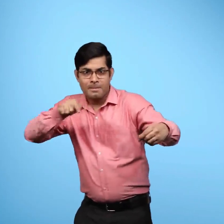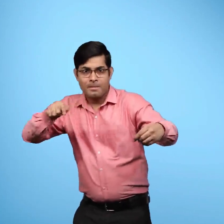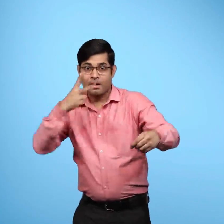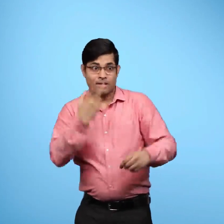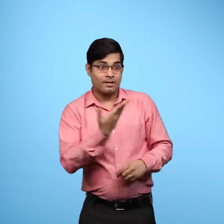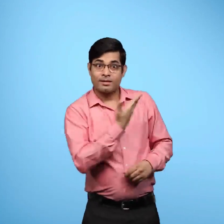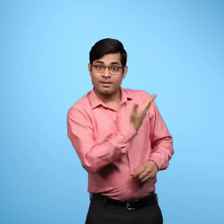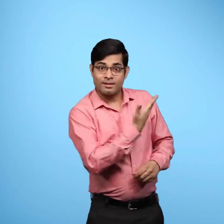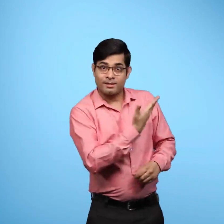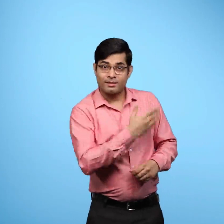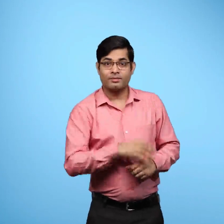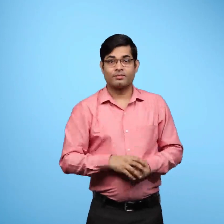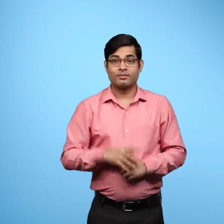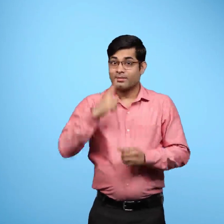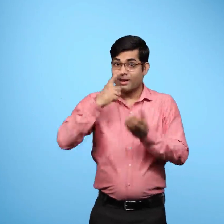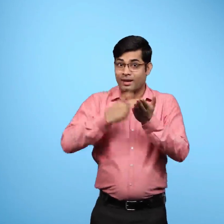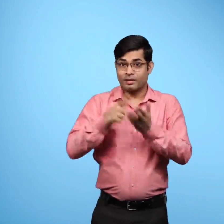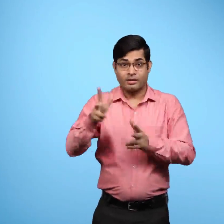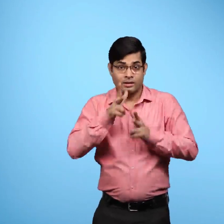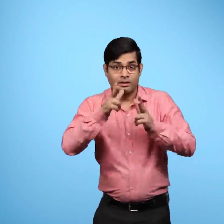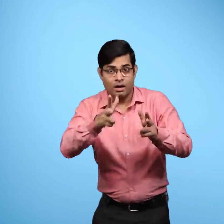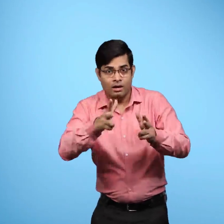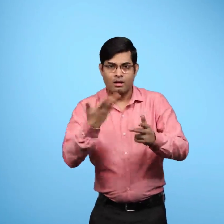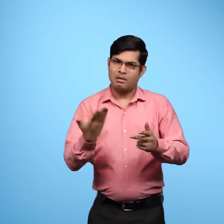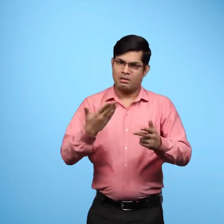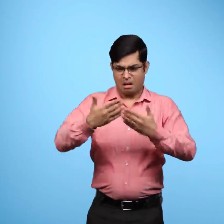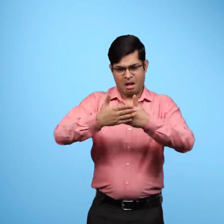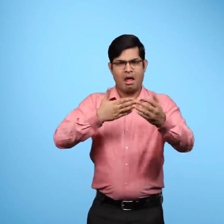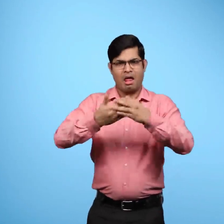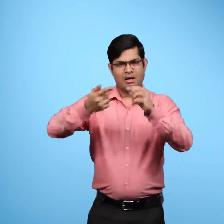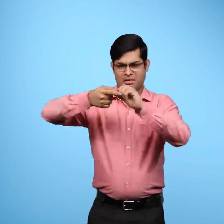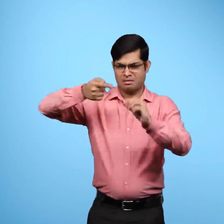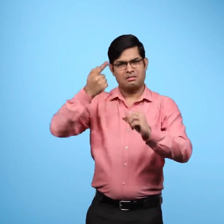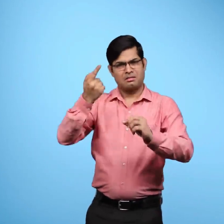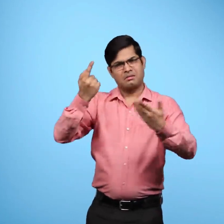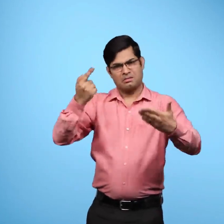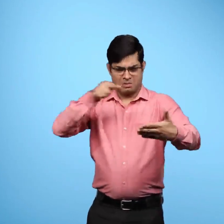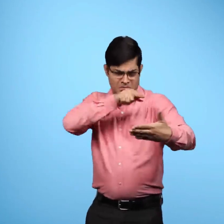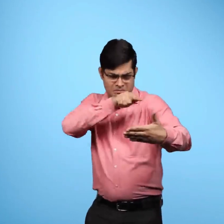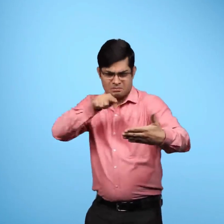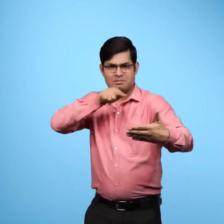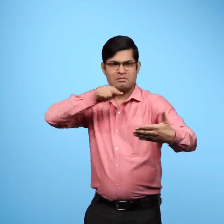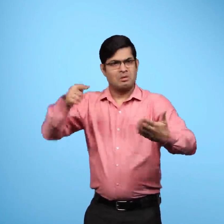She is saying, "I will try to draw lines with only my hand."